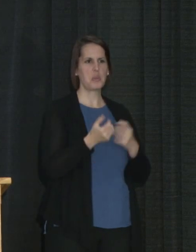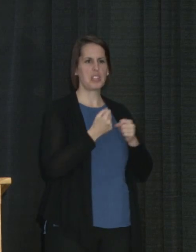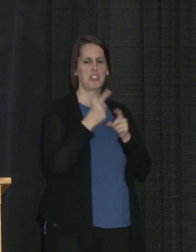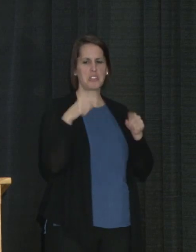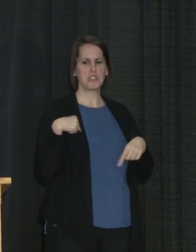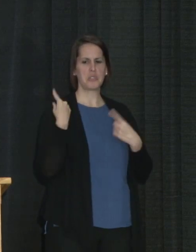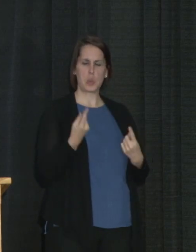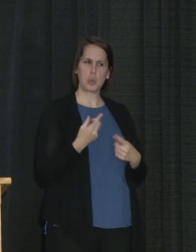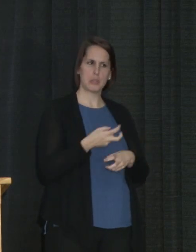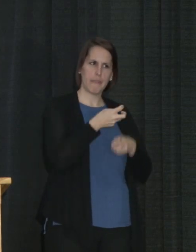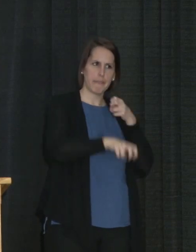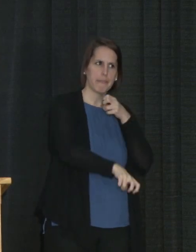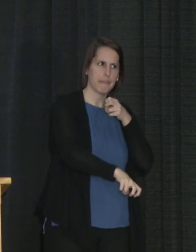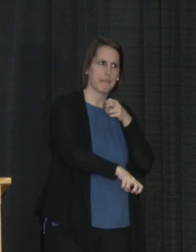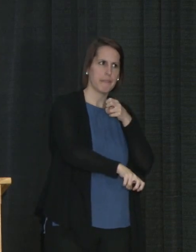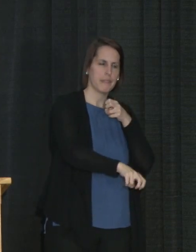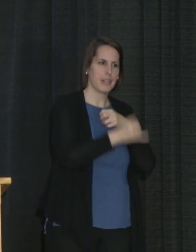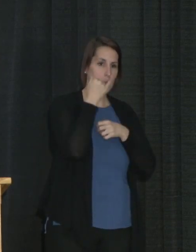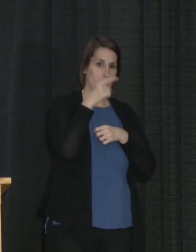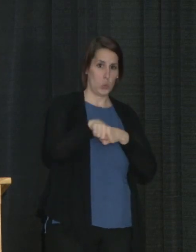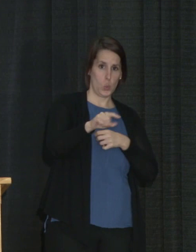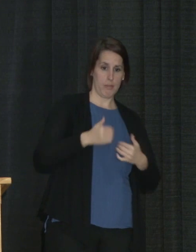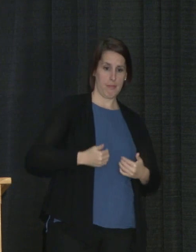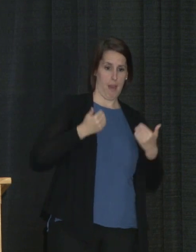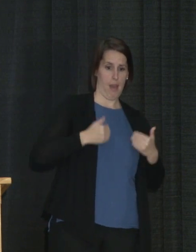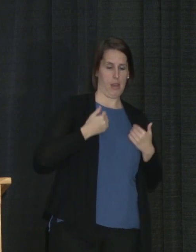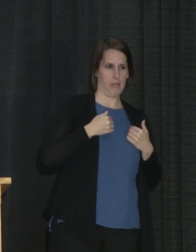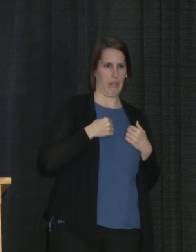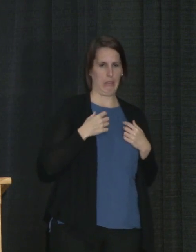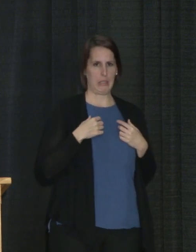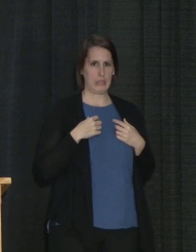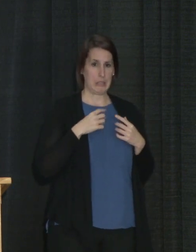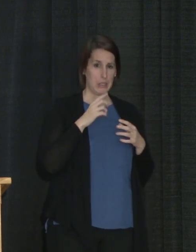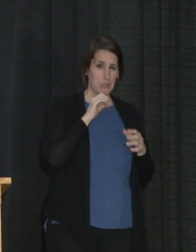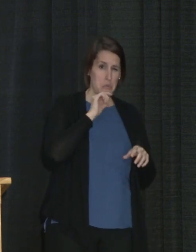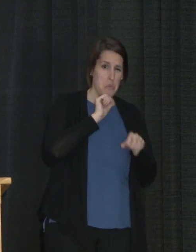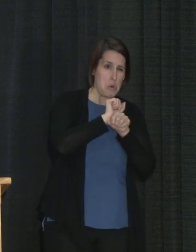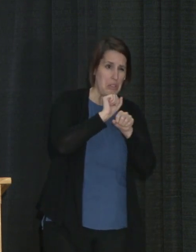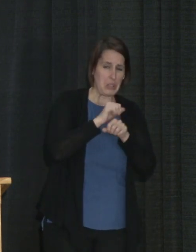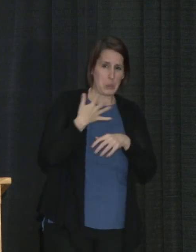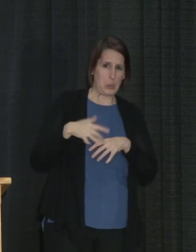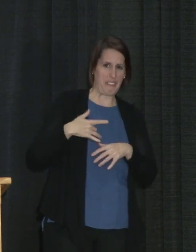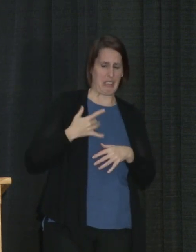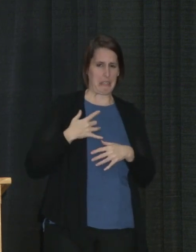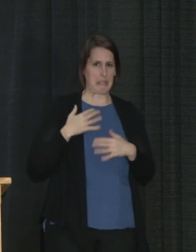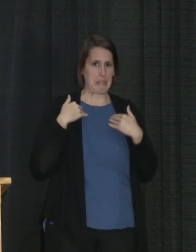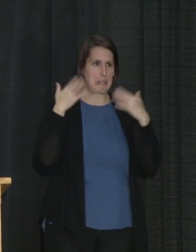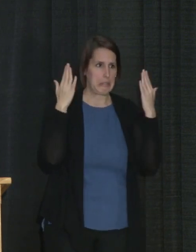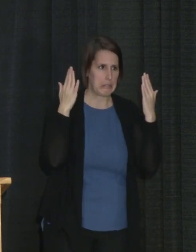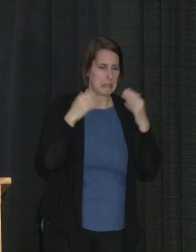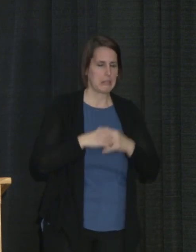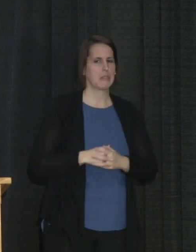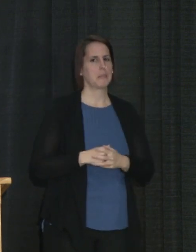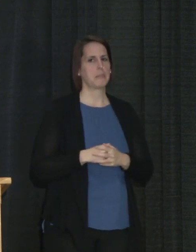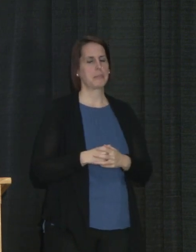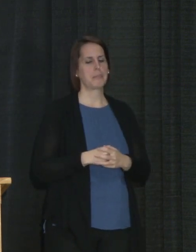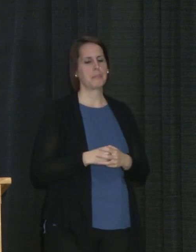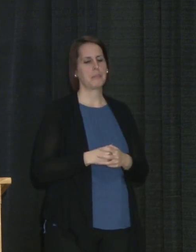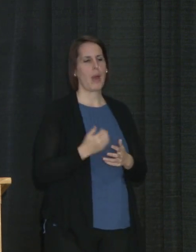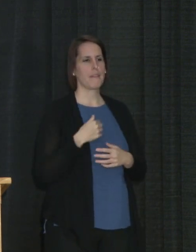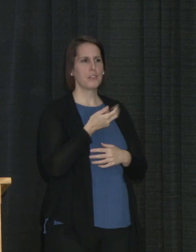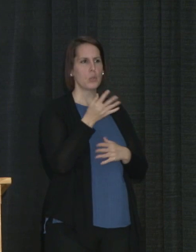entering the labor force as a young person seems very daunting. But I would like to